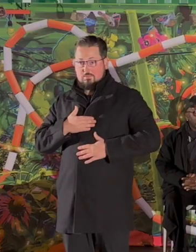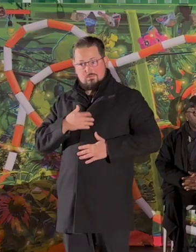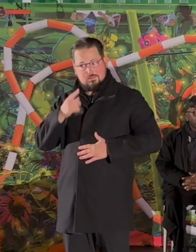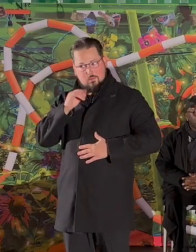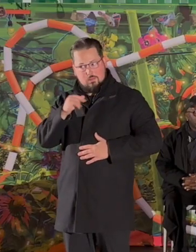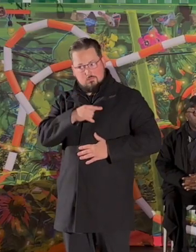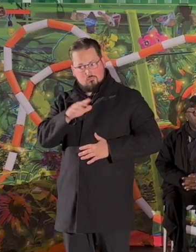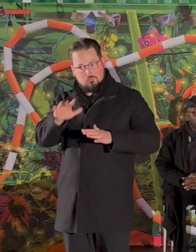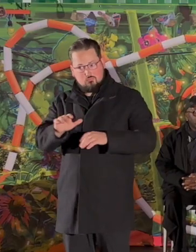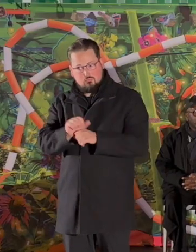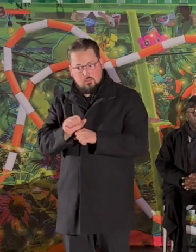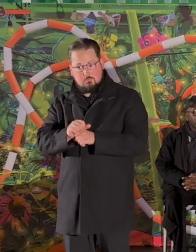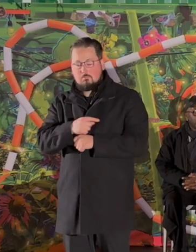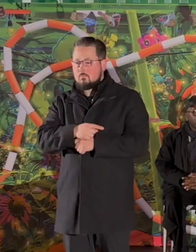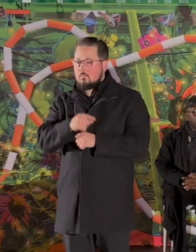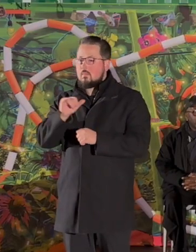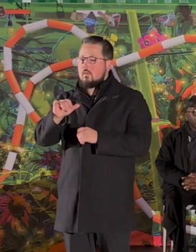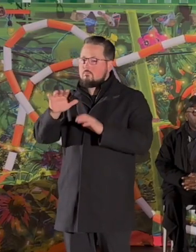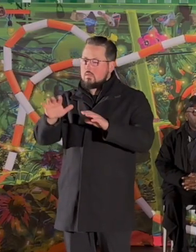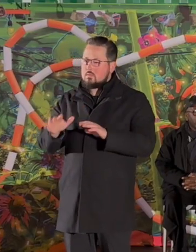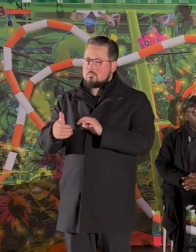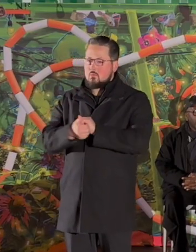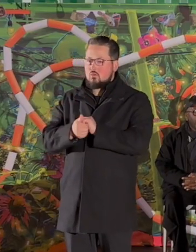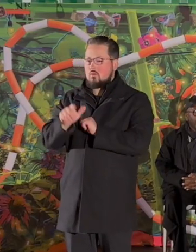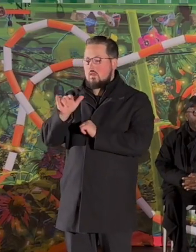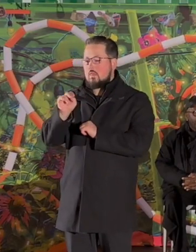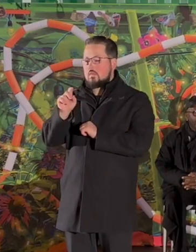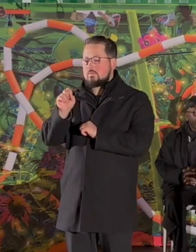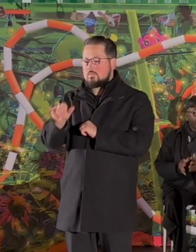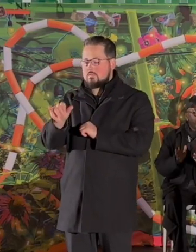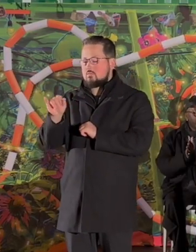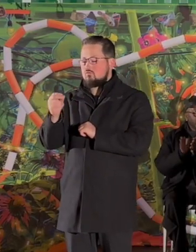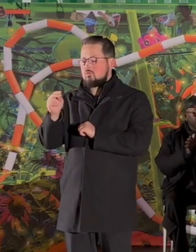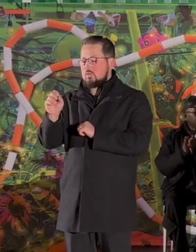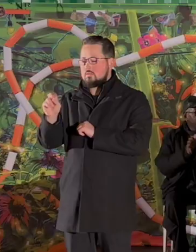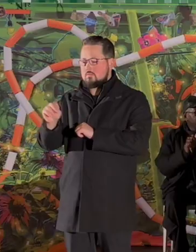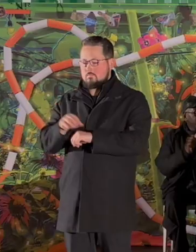great job, the fantastic partner, Lindsay Johnson.